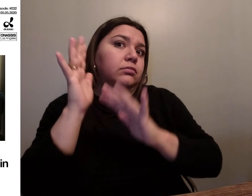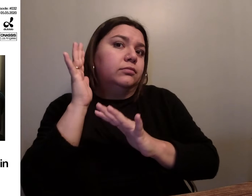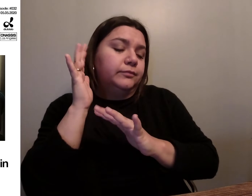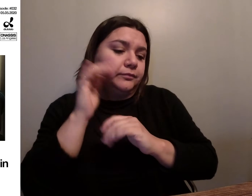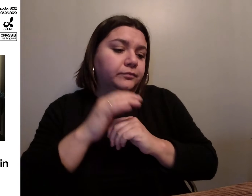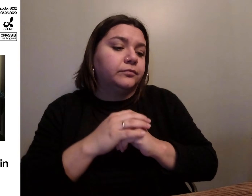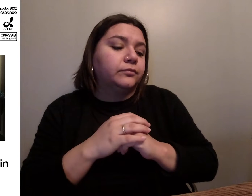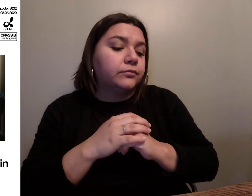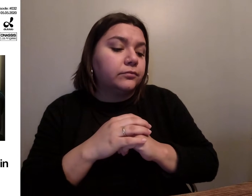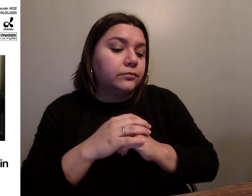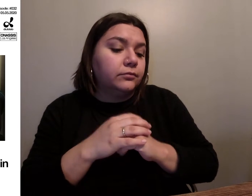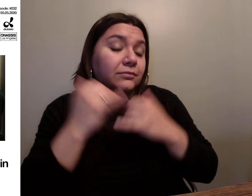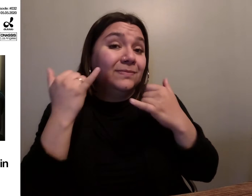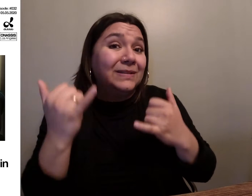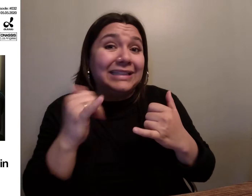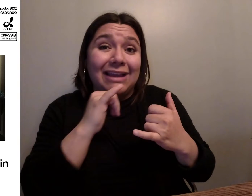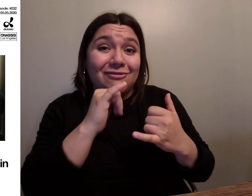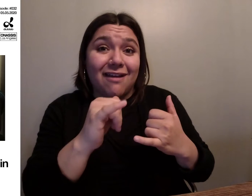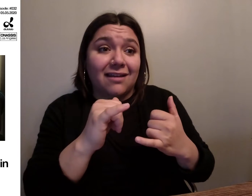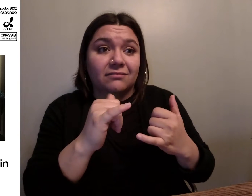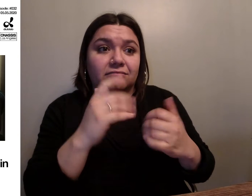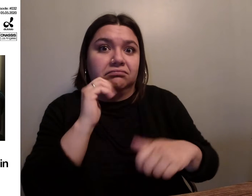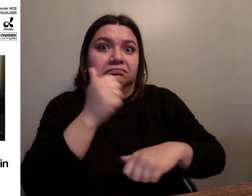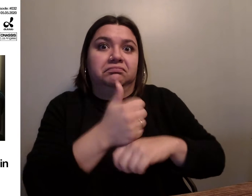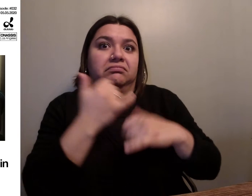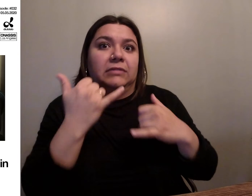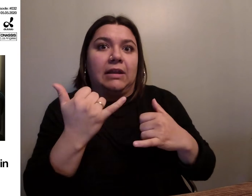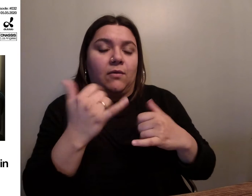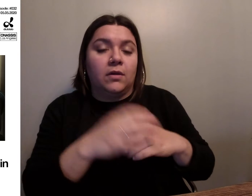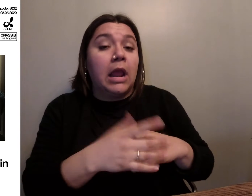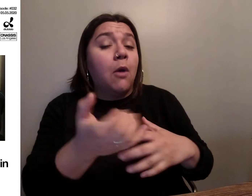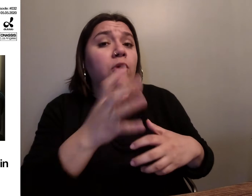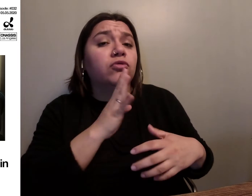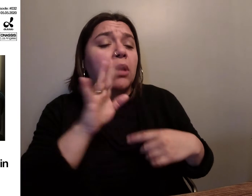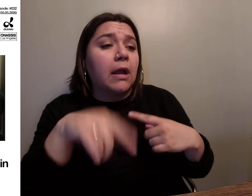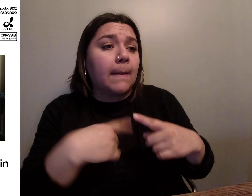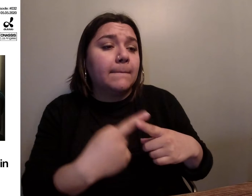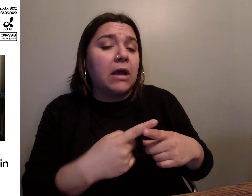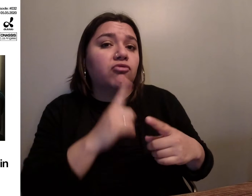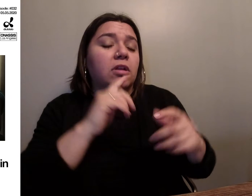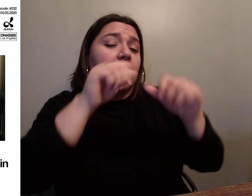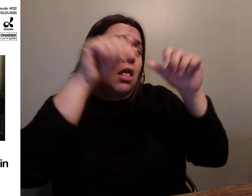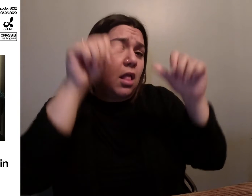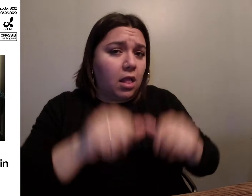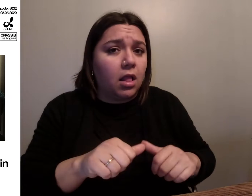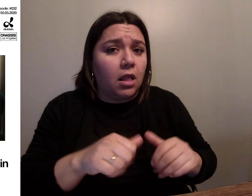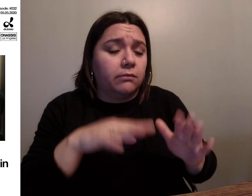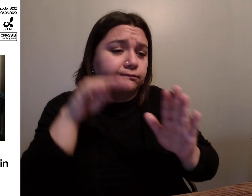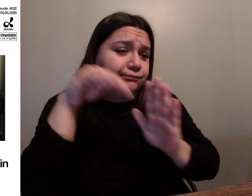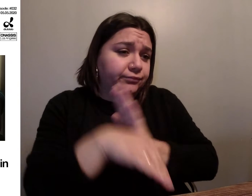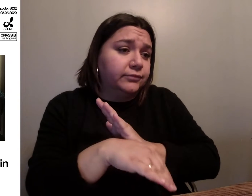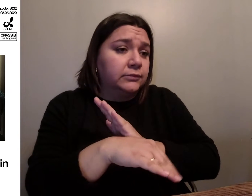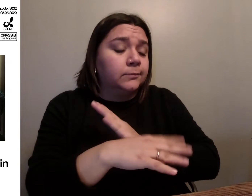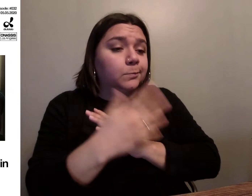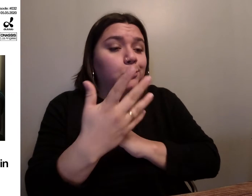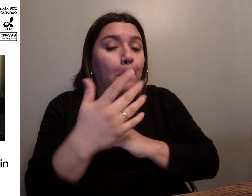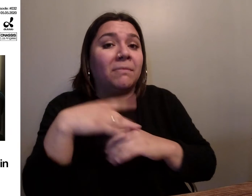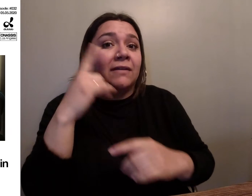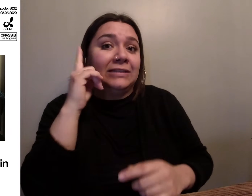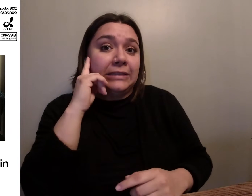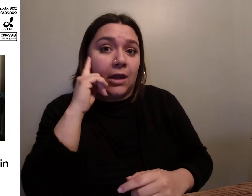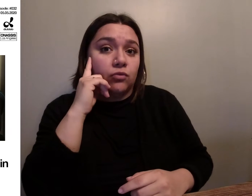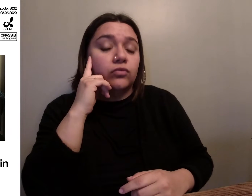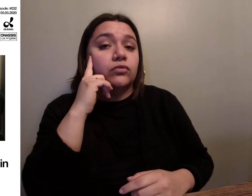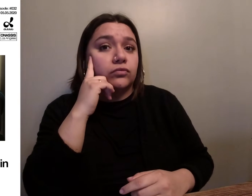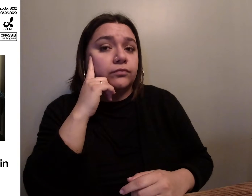about the depletion of sound, in a sense, and the way in which perhaps one could say